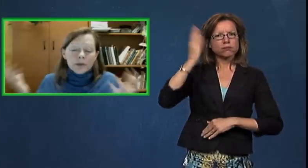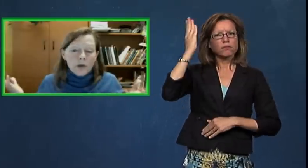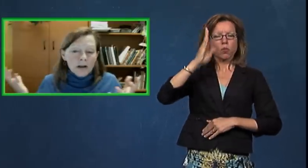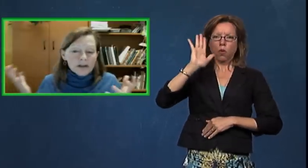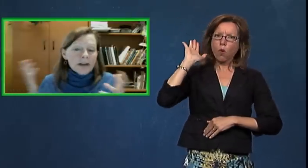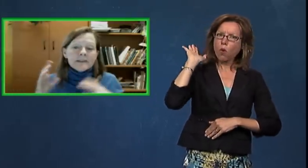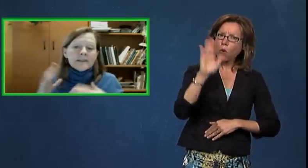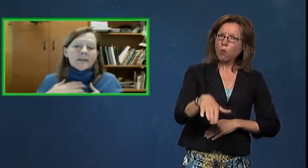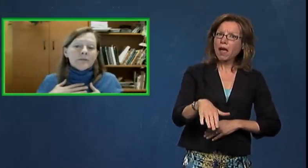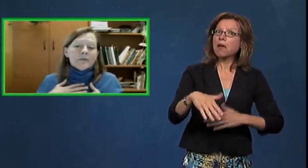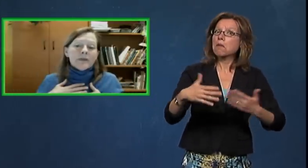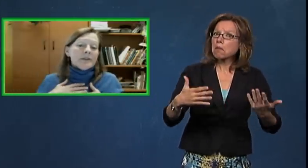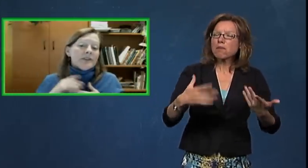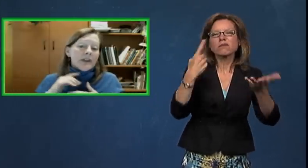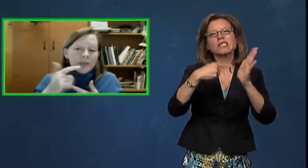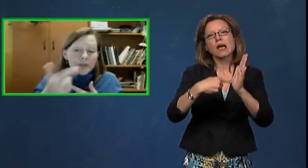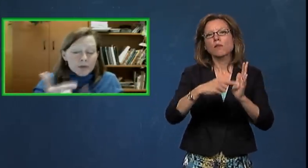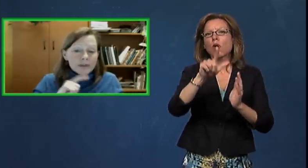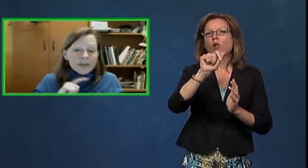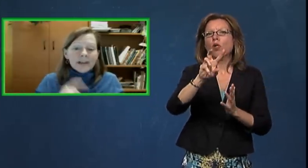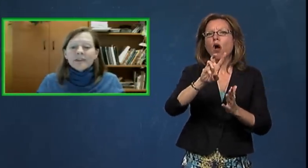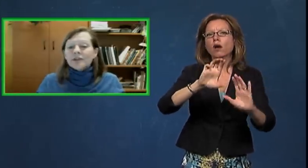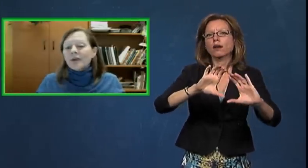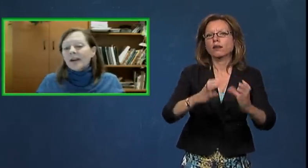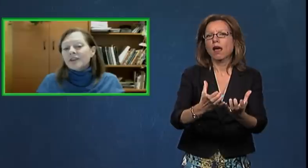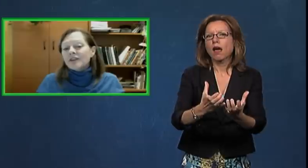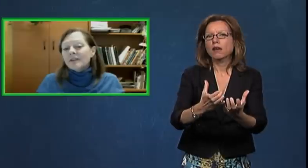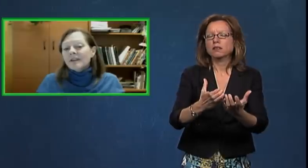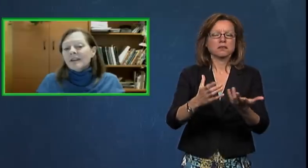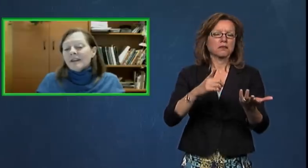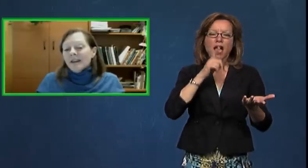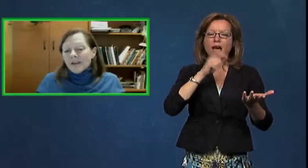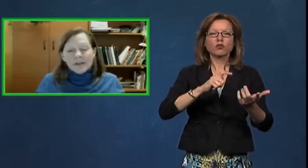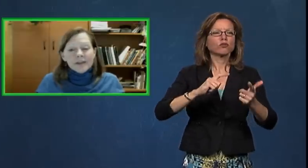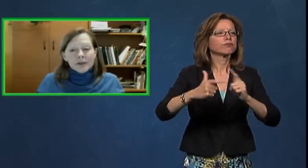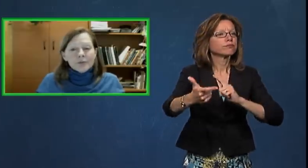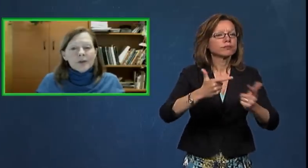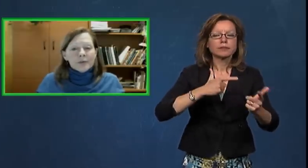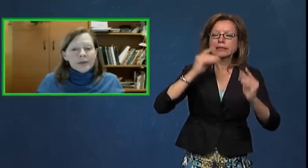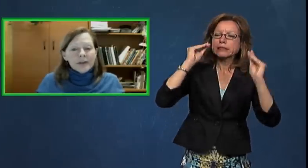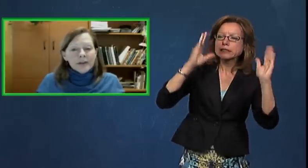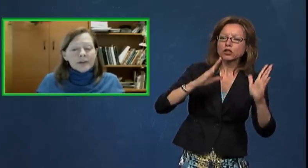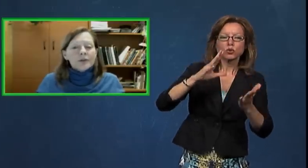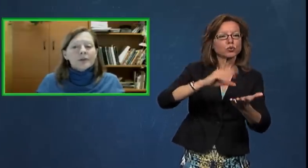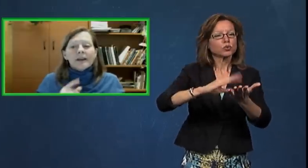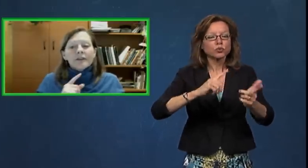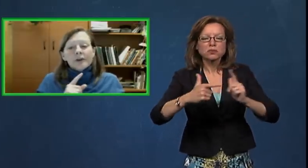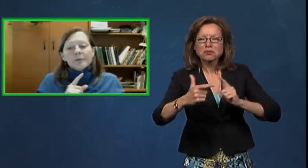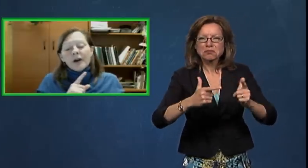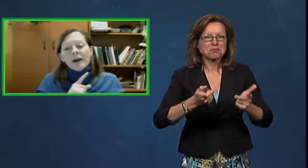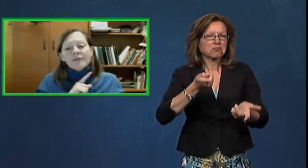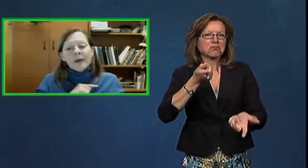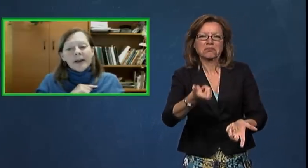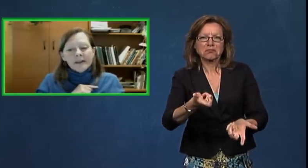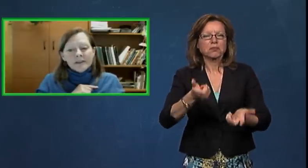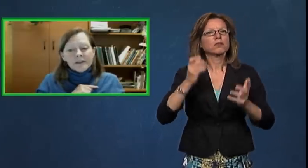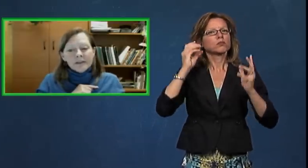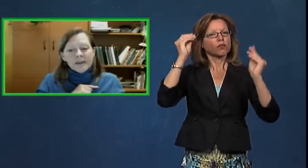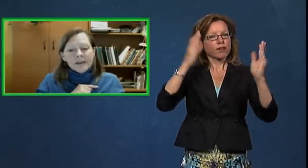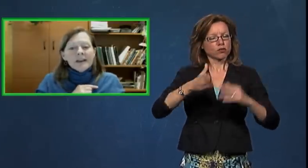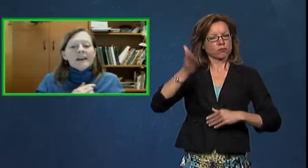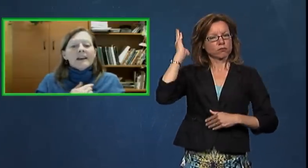perhaps a law class that maybe doesn't use a lot of interaction, this could be pretty good. You could have the prof